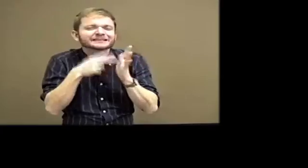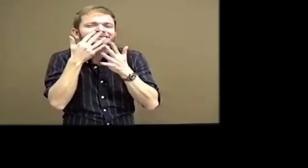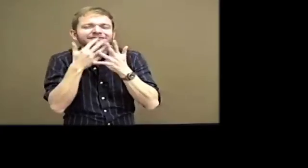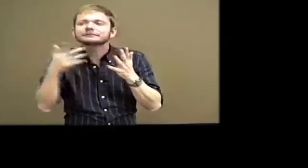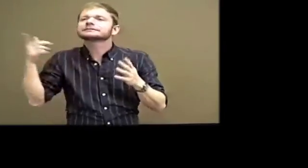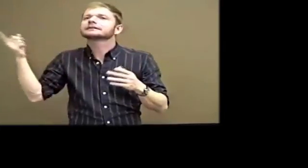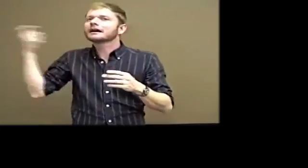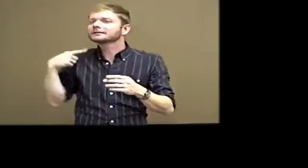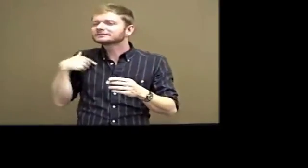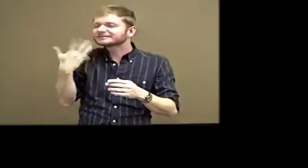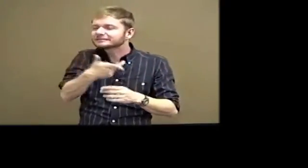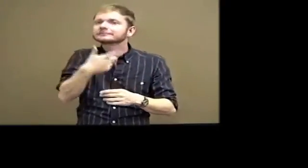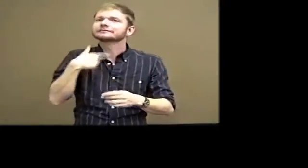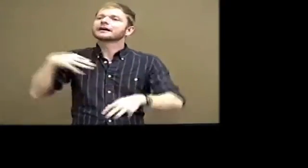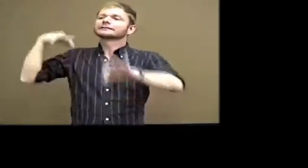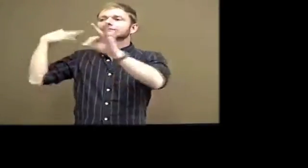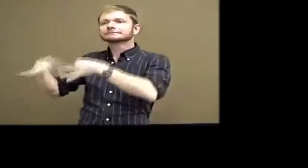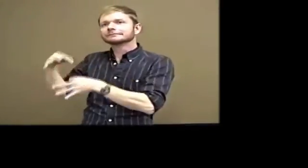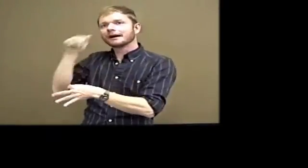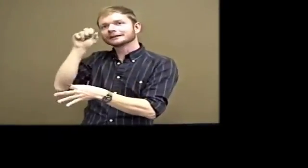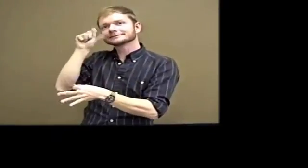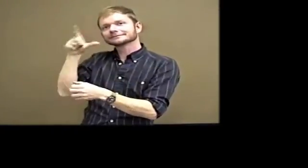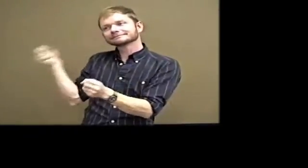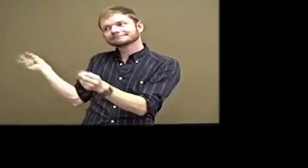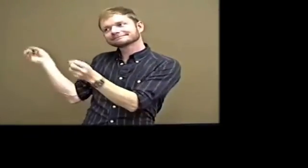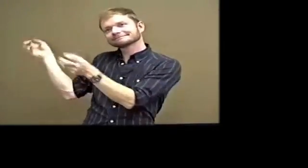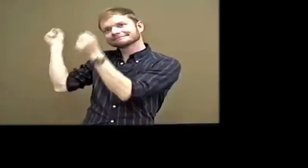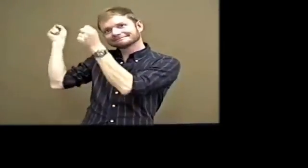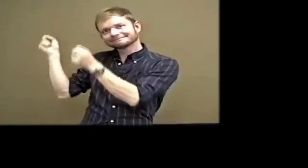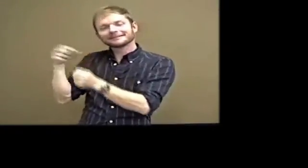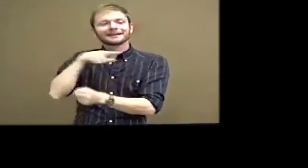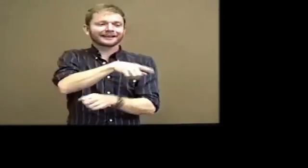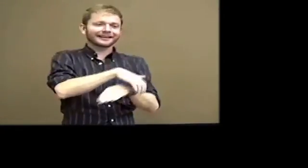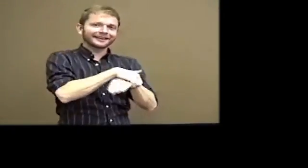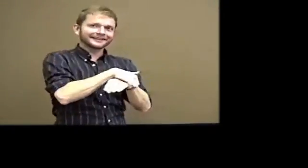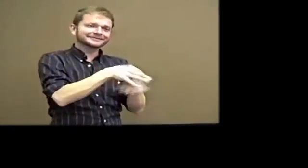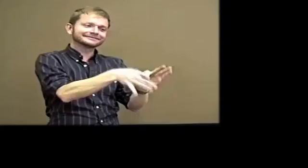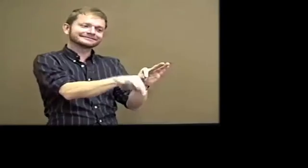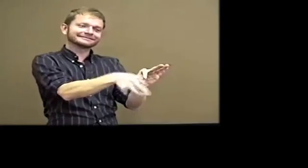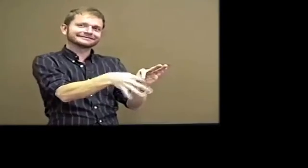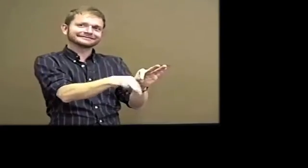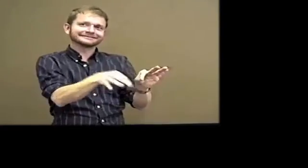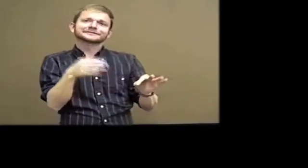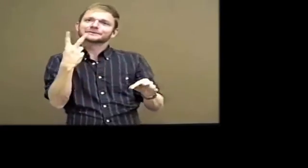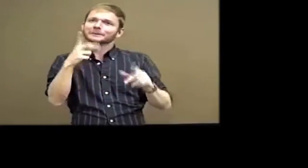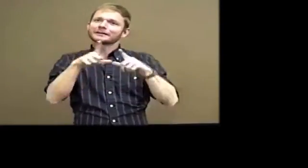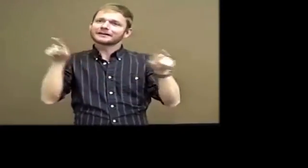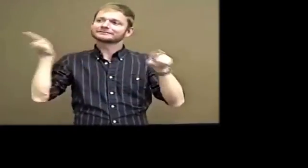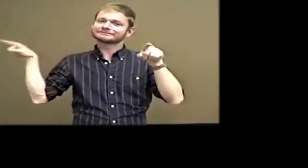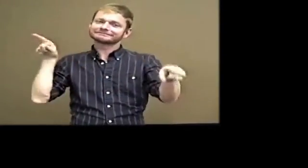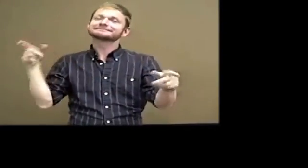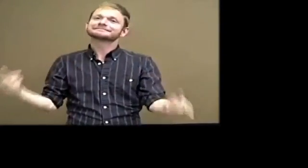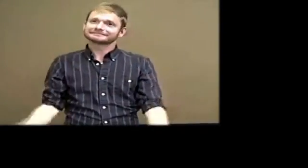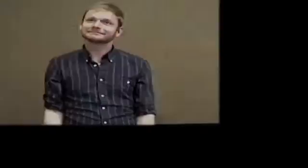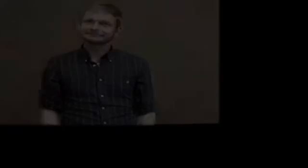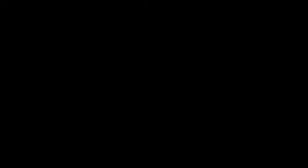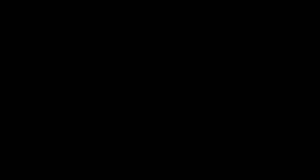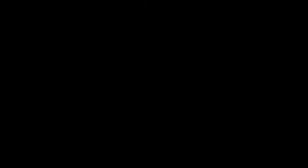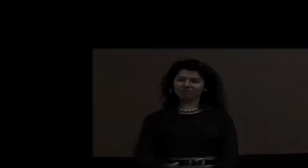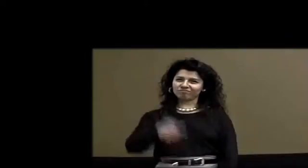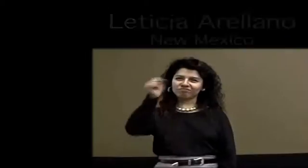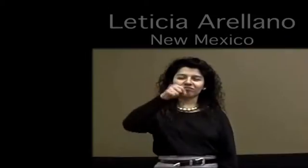ASL. I am able to read the English captions and interpret them for someone else from English into ASL because I am fluent in both